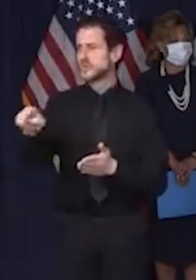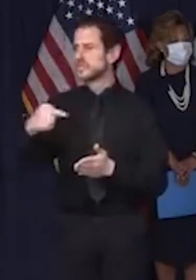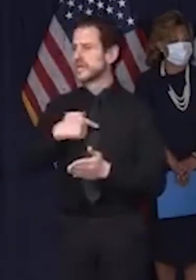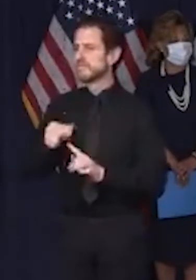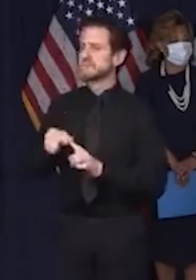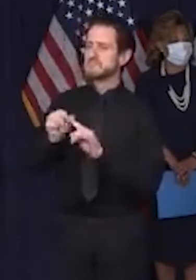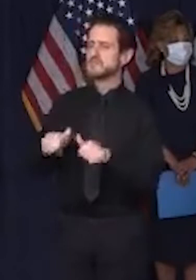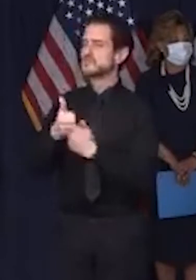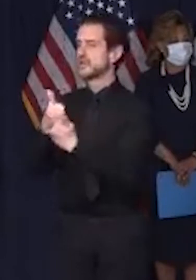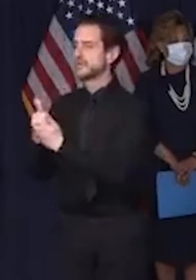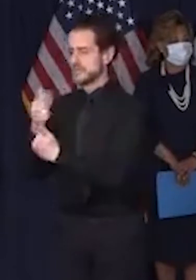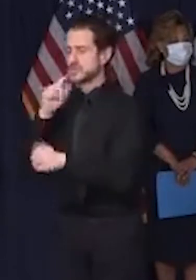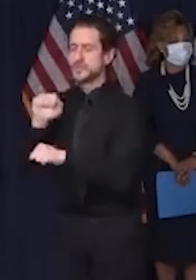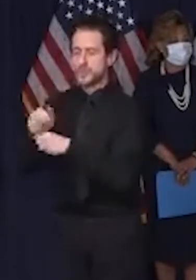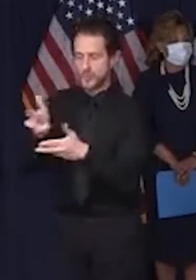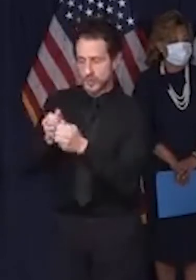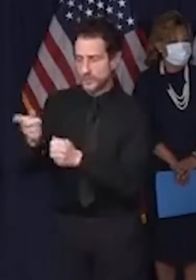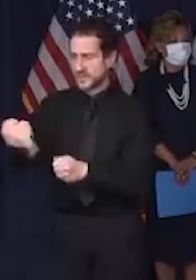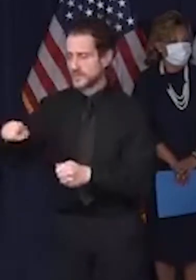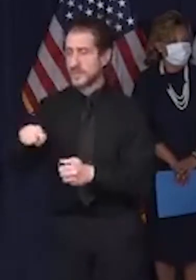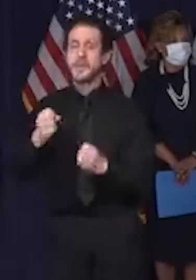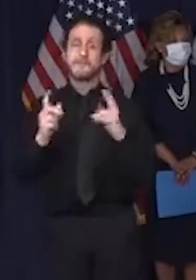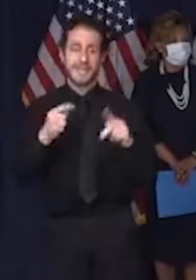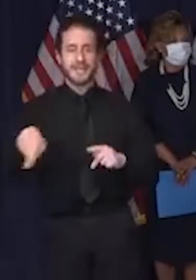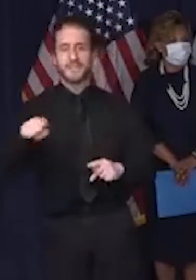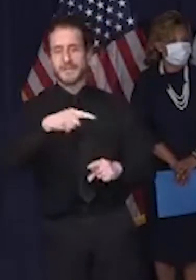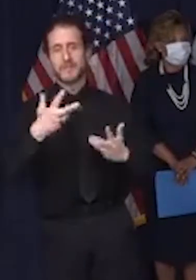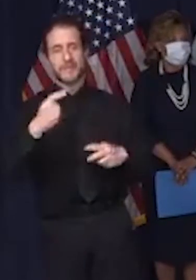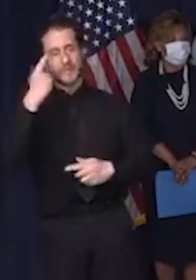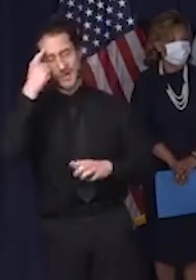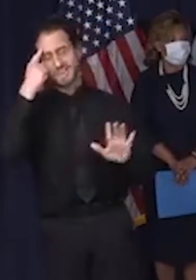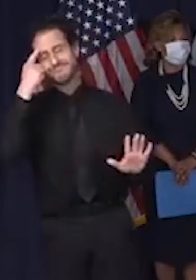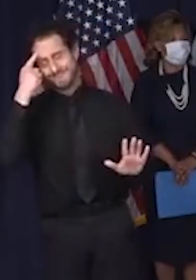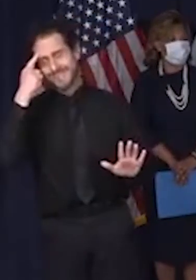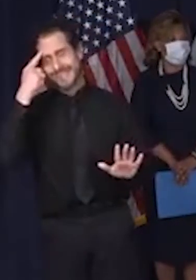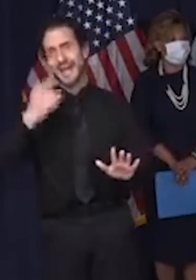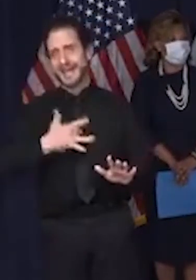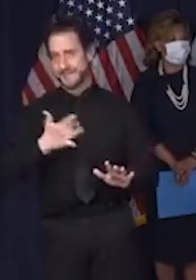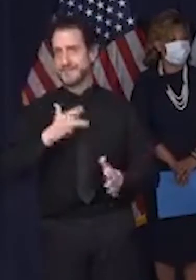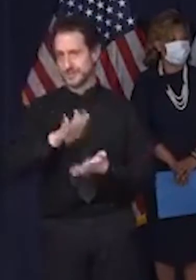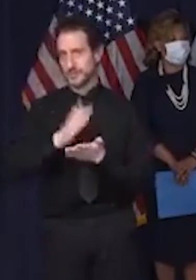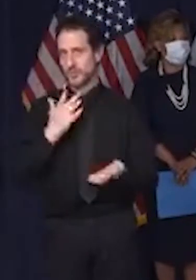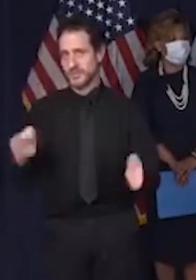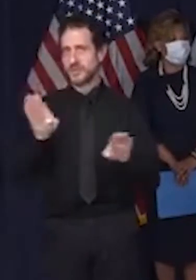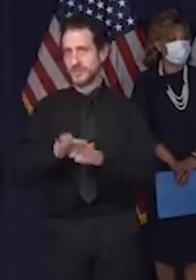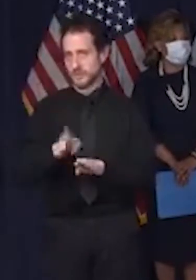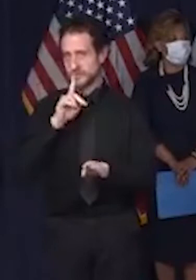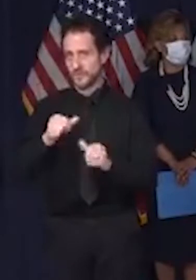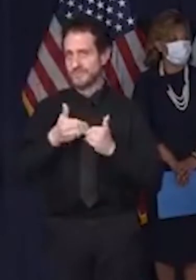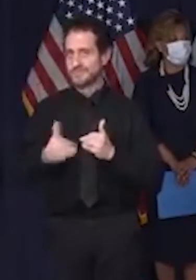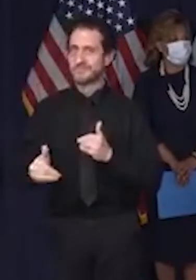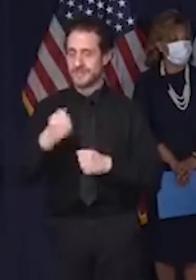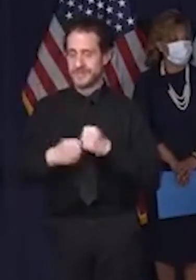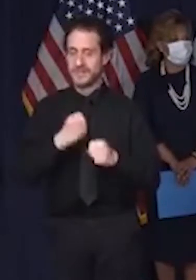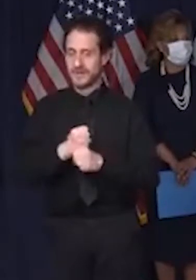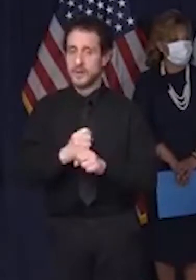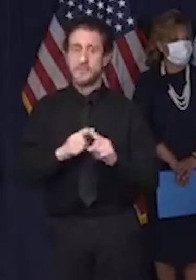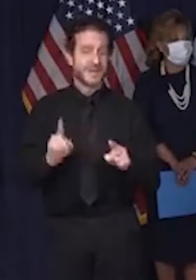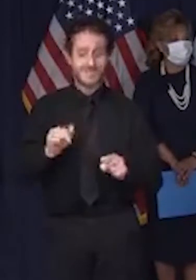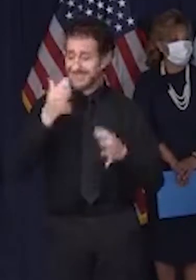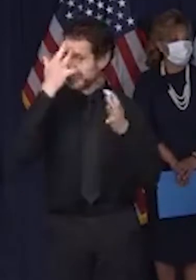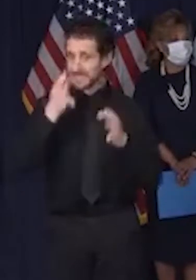I know that many have felt that this was inevitable, but trust me when I say this was not a decision that I made